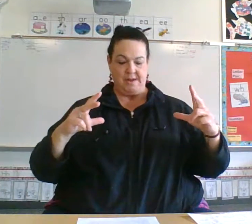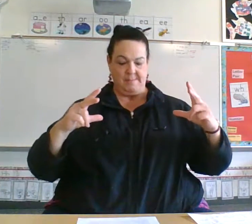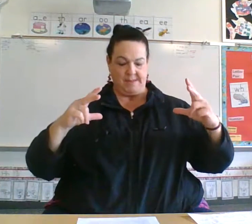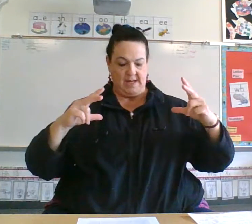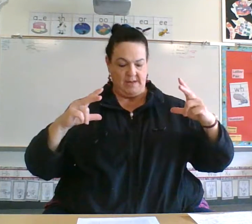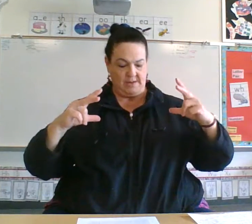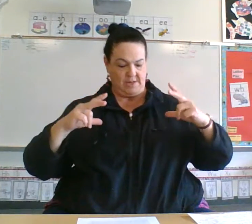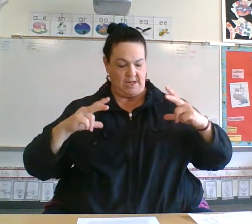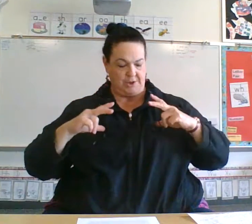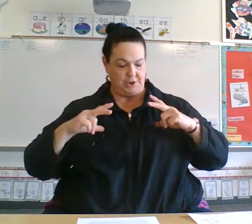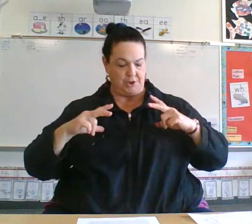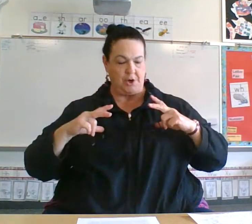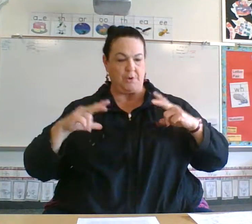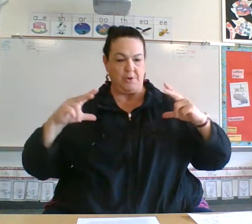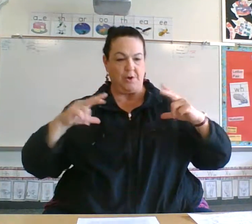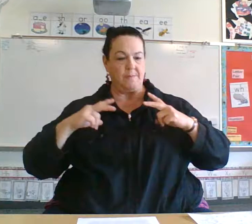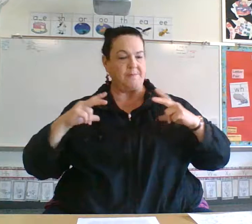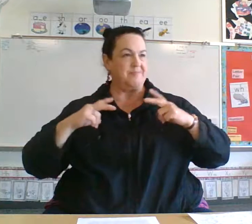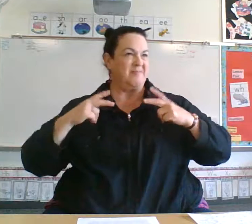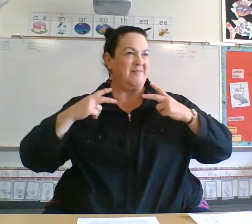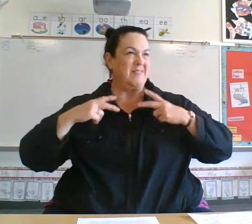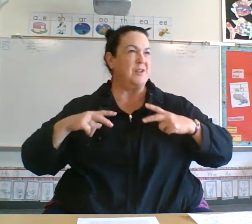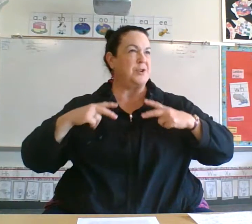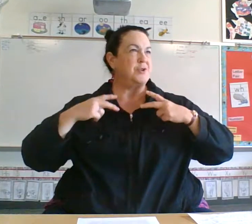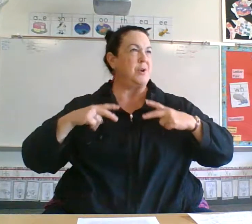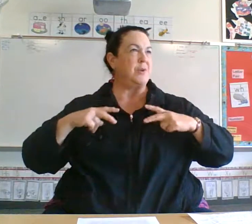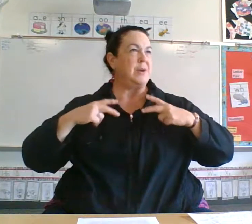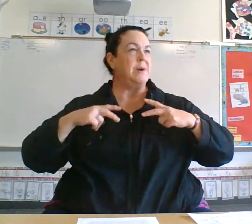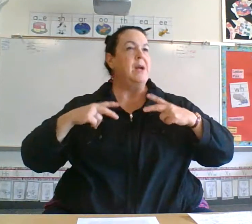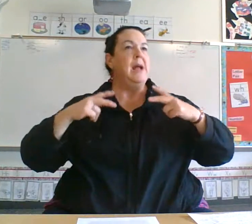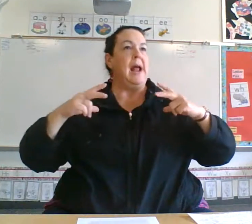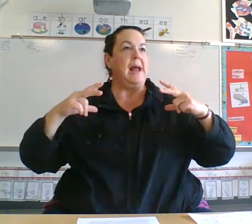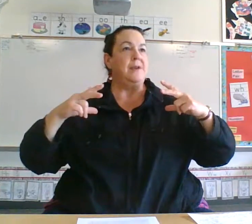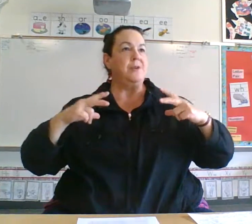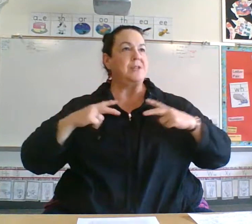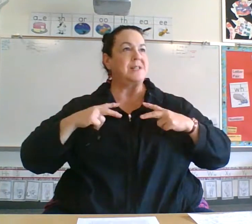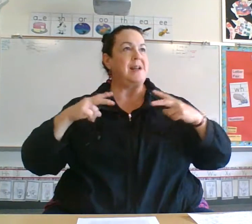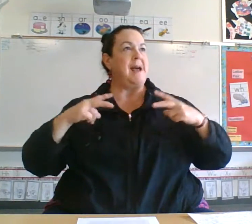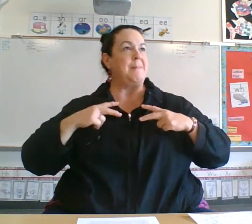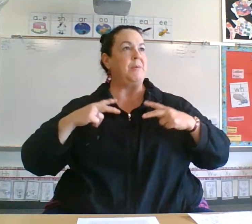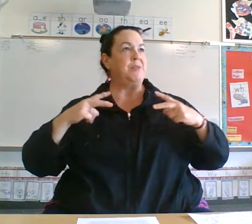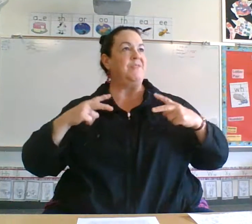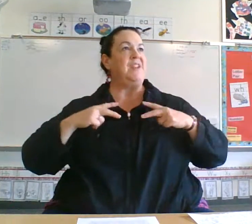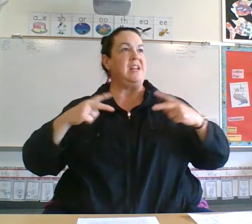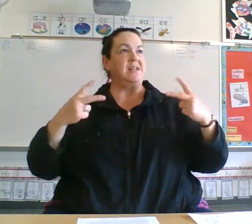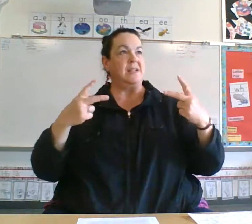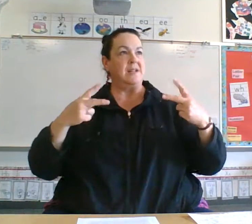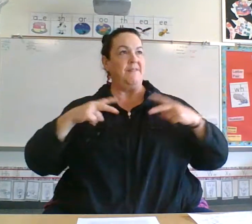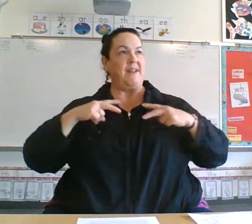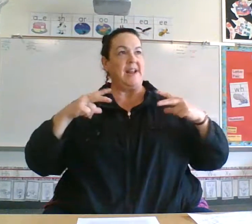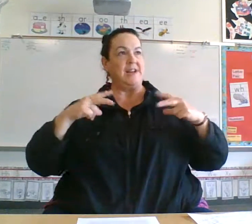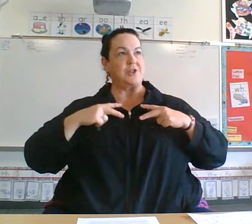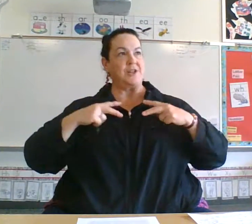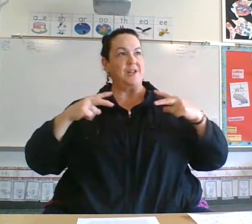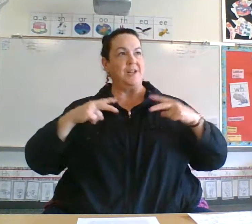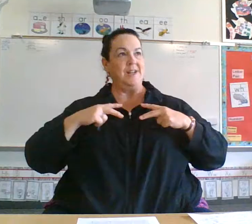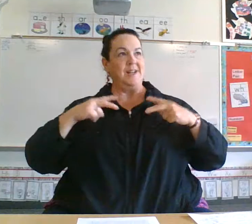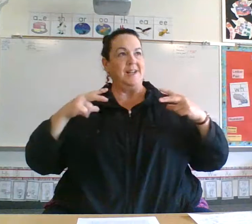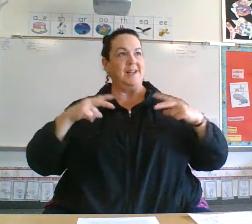thumbs touch your shoulder, your under your shoulder here, and you just tap it with V's. Vacation. Like